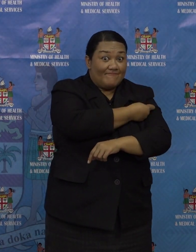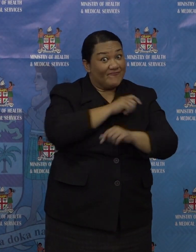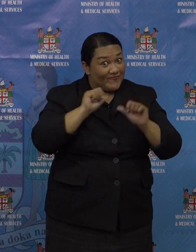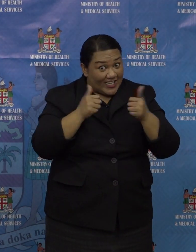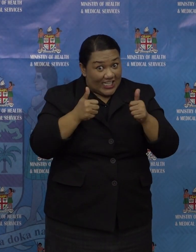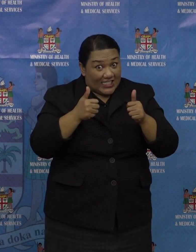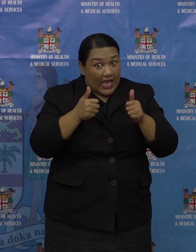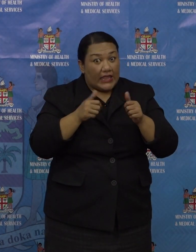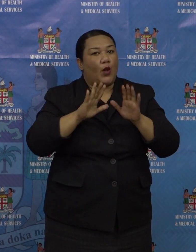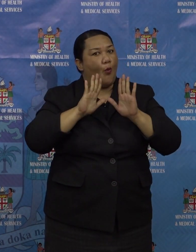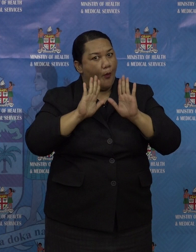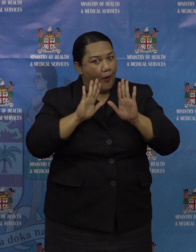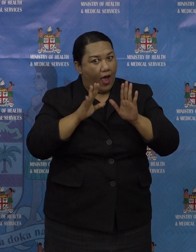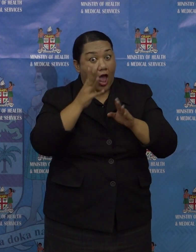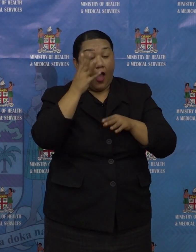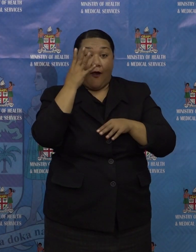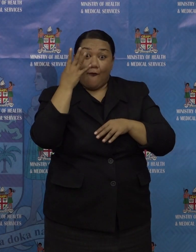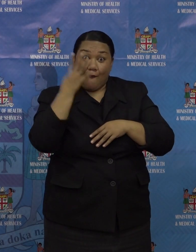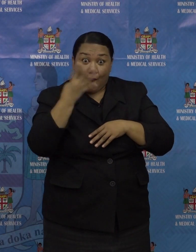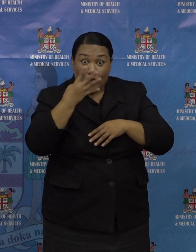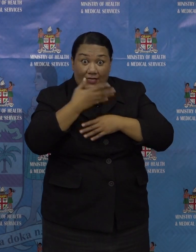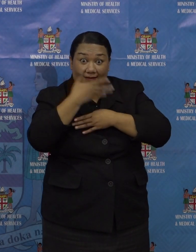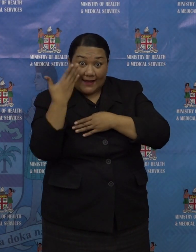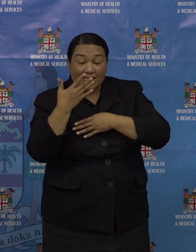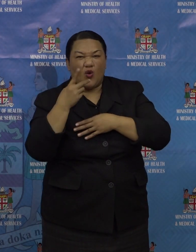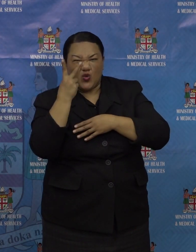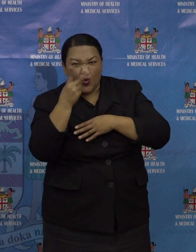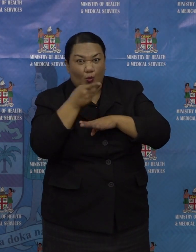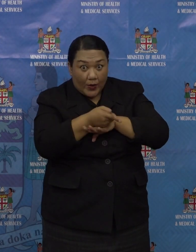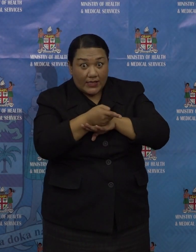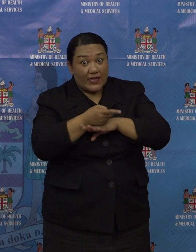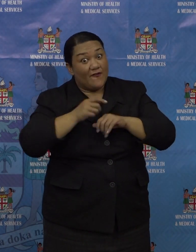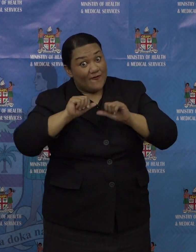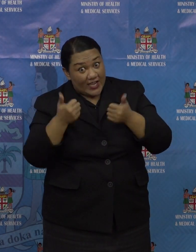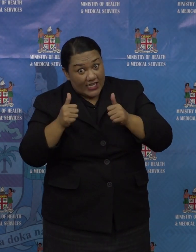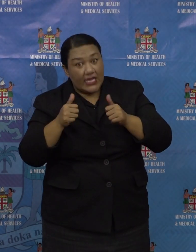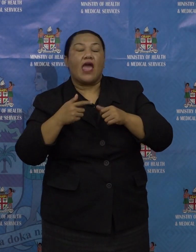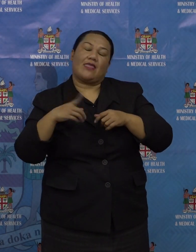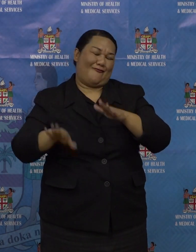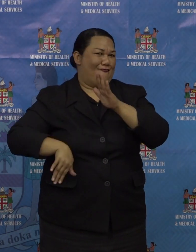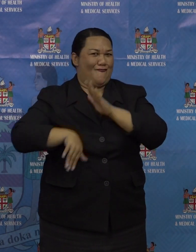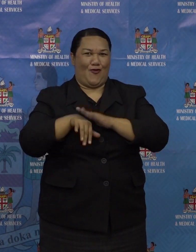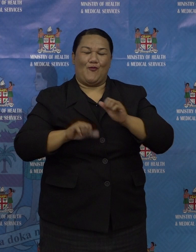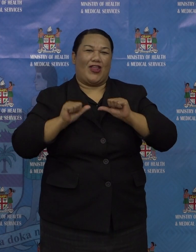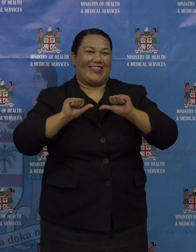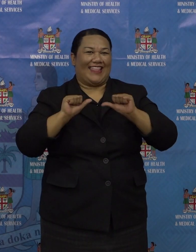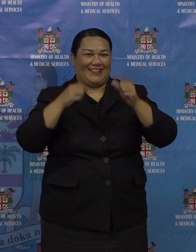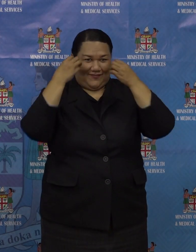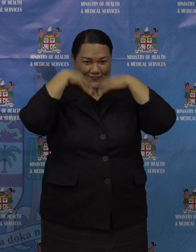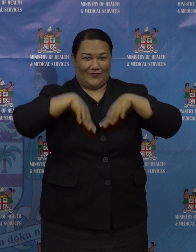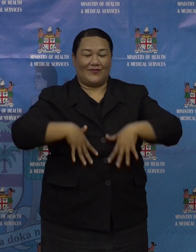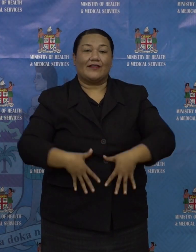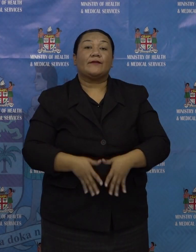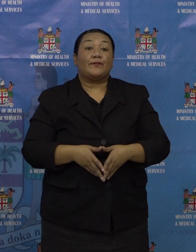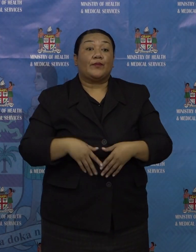to be considered fully vaccinated and to get the full protective effect of the vaccine. The third COVID-19 death to report